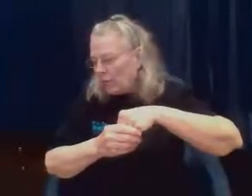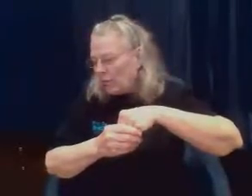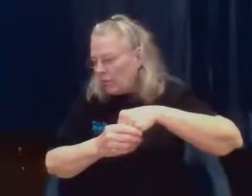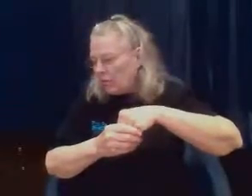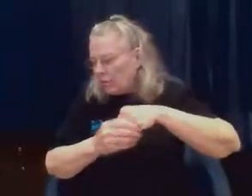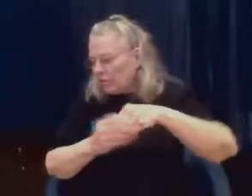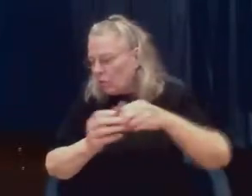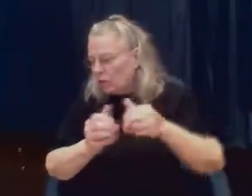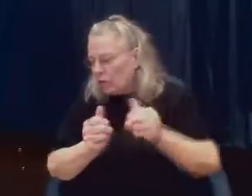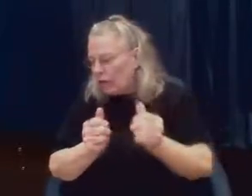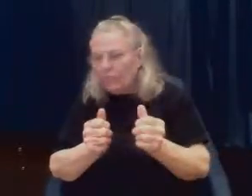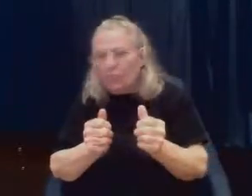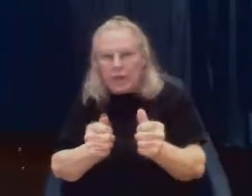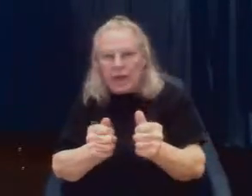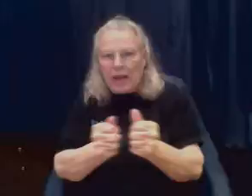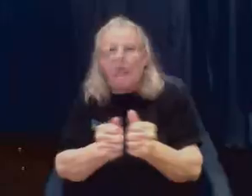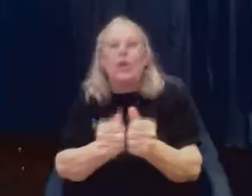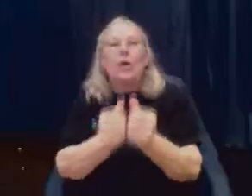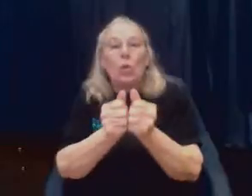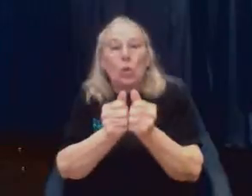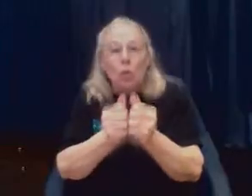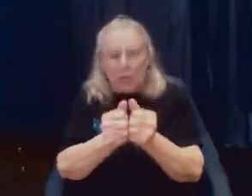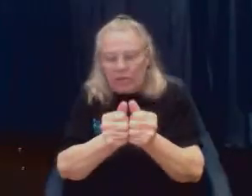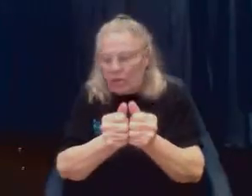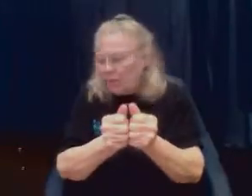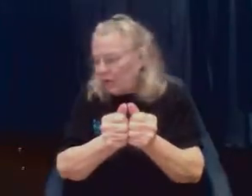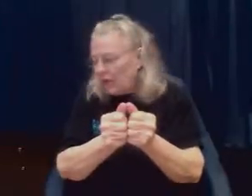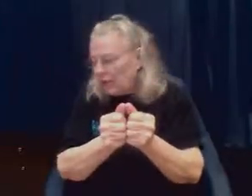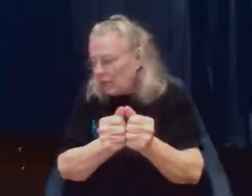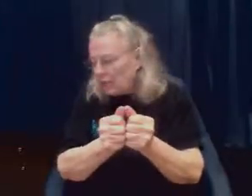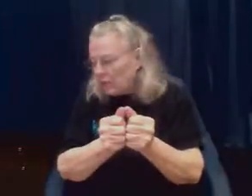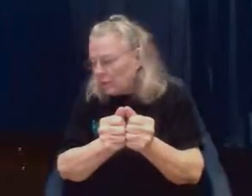With, of course, you have one hand with the other one.